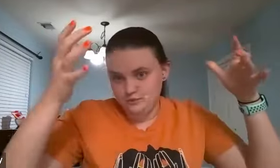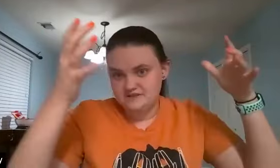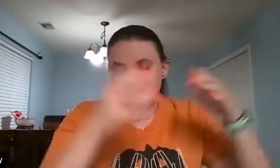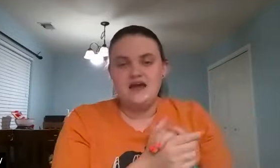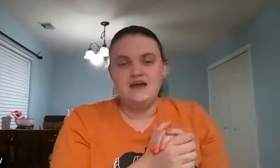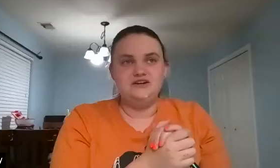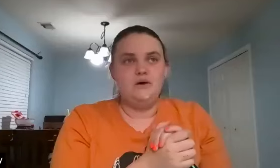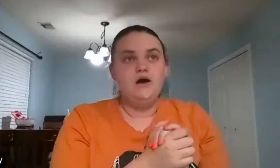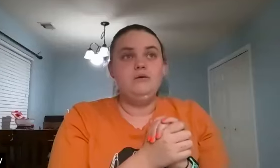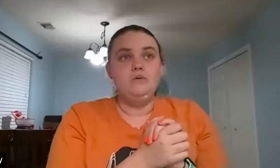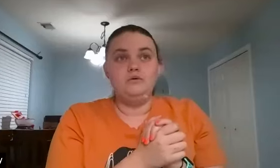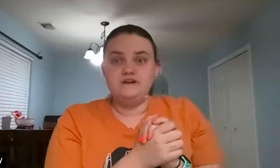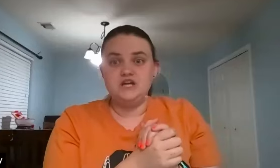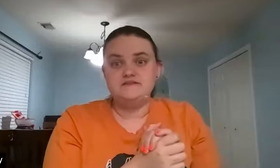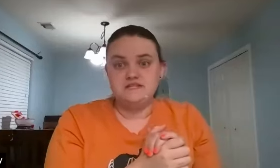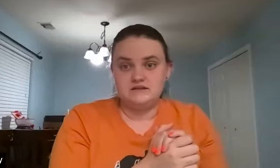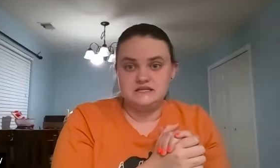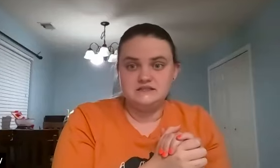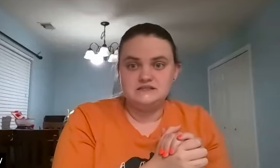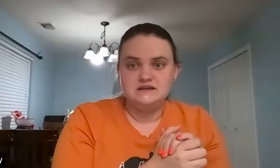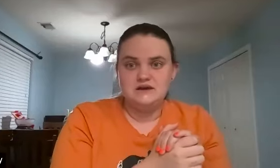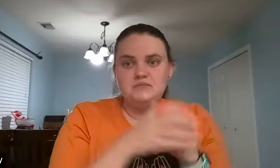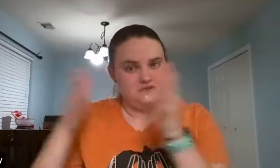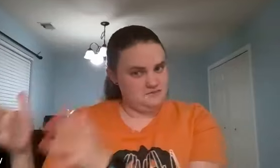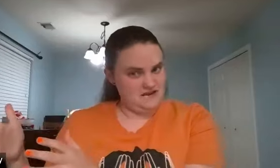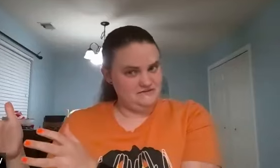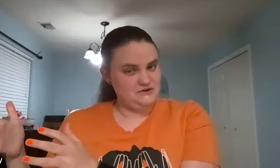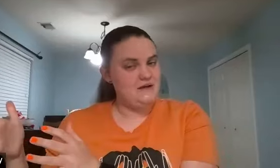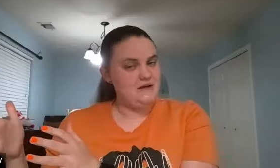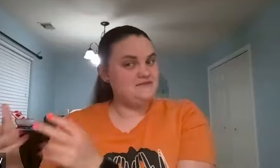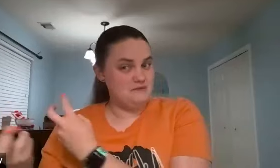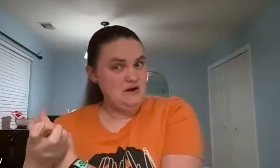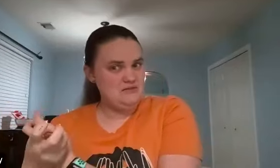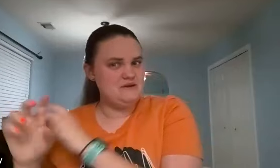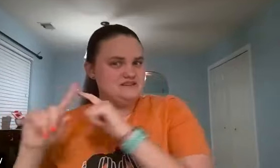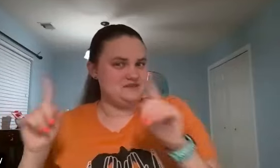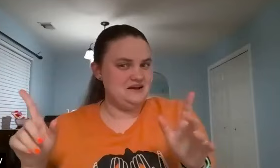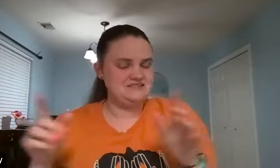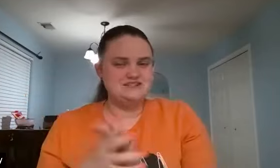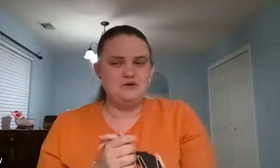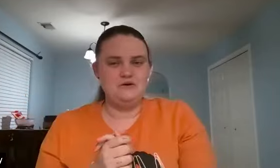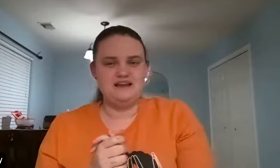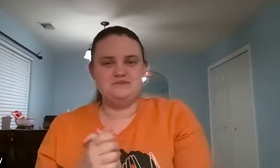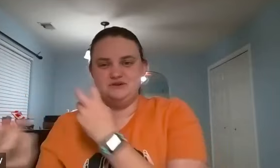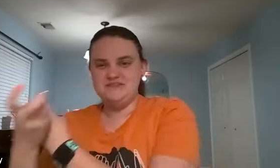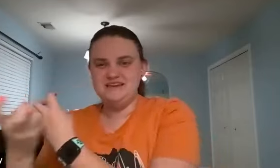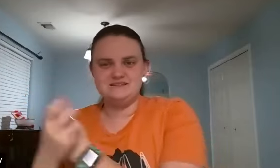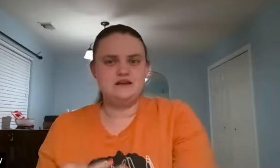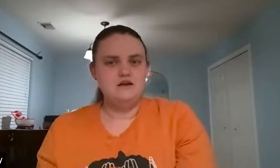groups, oh, well, fish have skeletons, but they're not made from bone. They're made something else. And so I kept doing this and I was like,